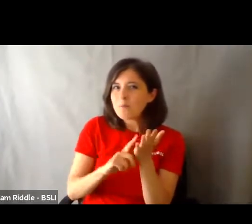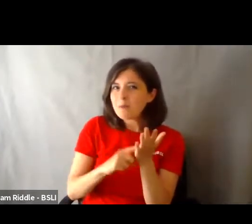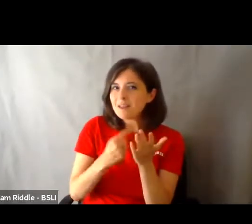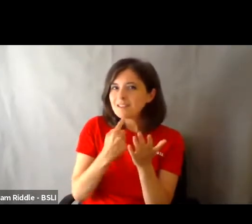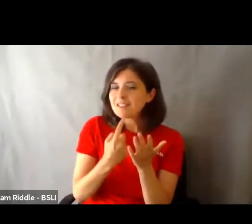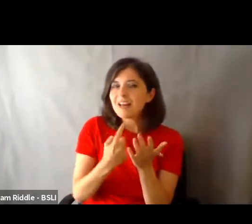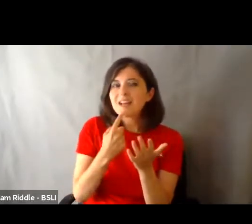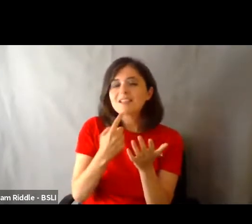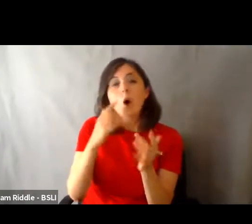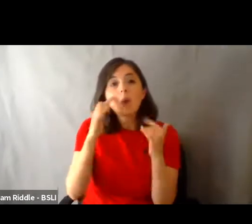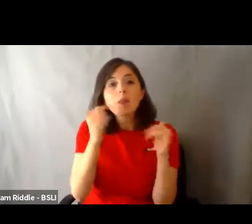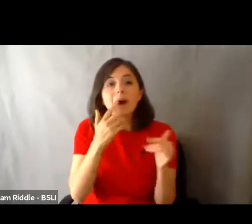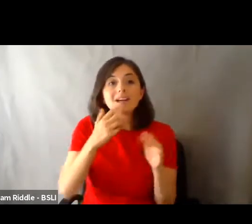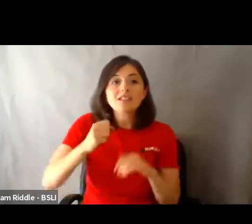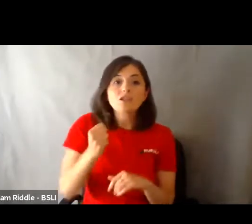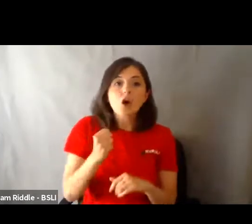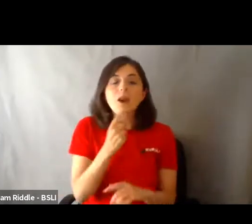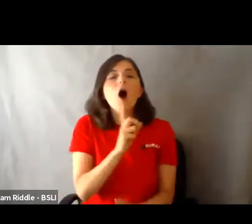Scotland, that, oh, well,